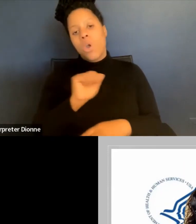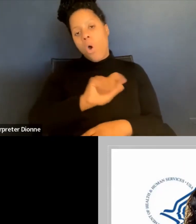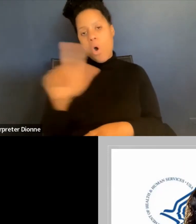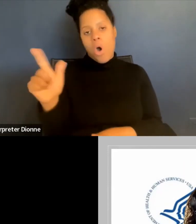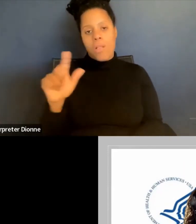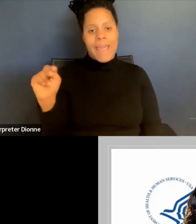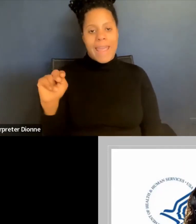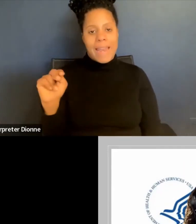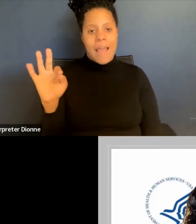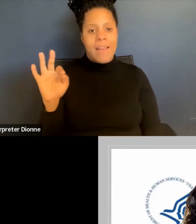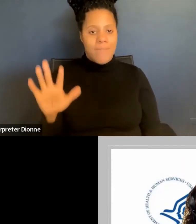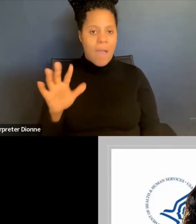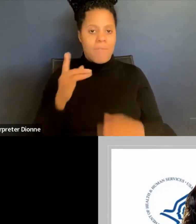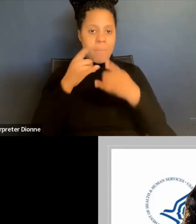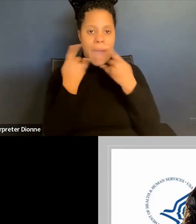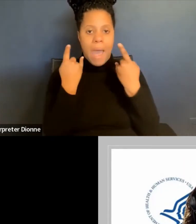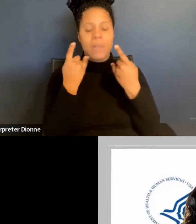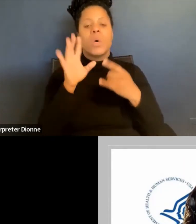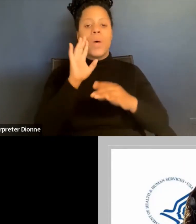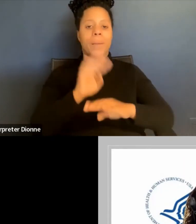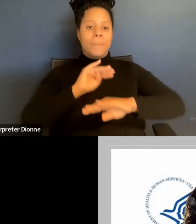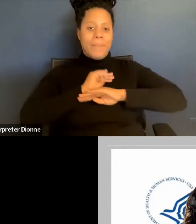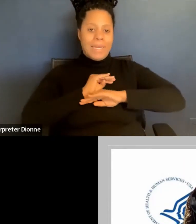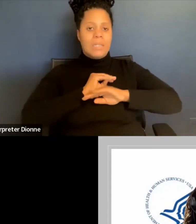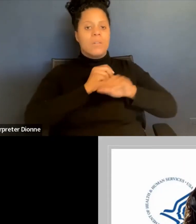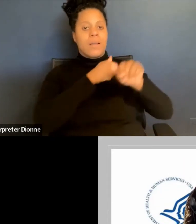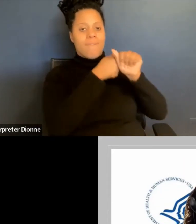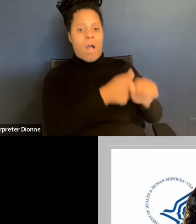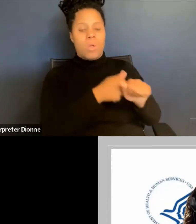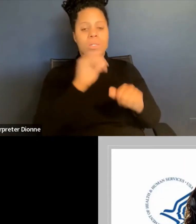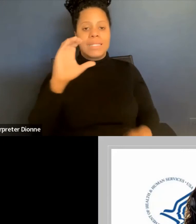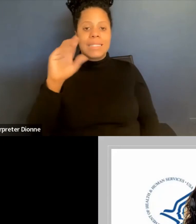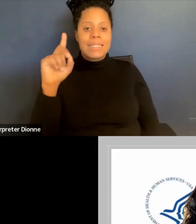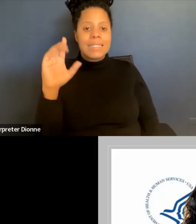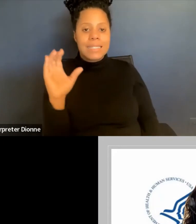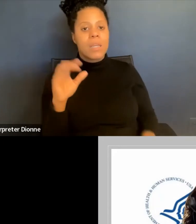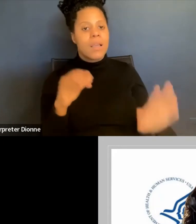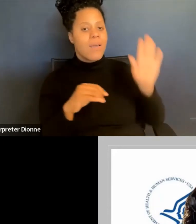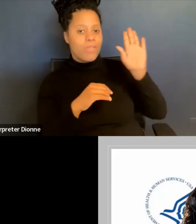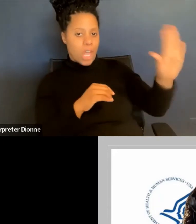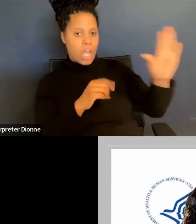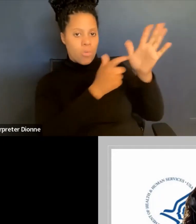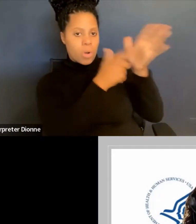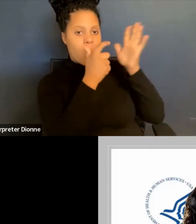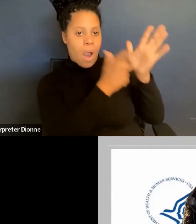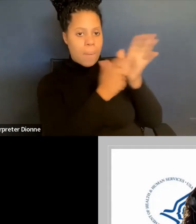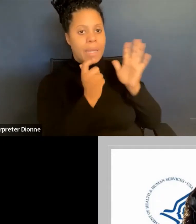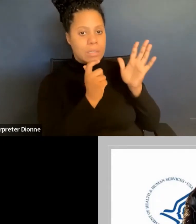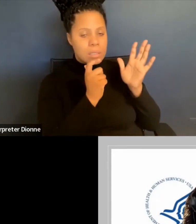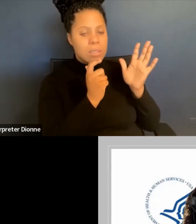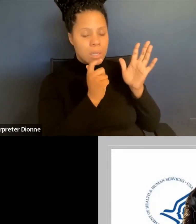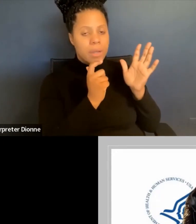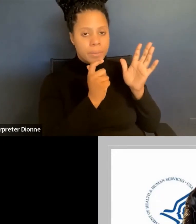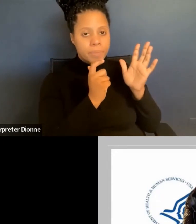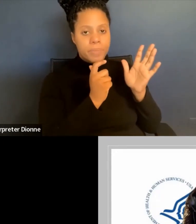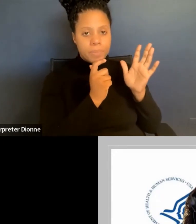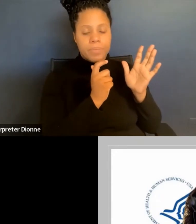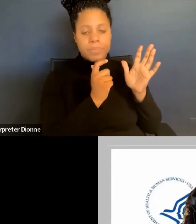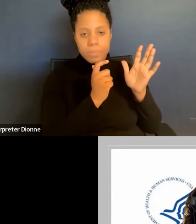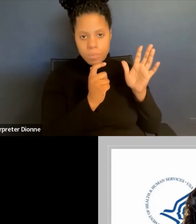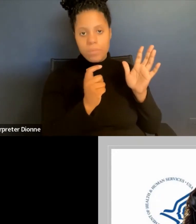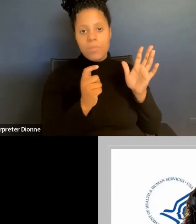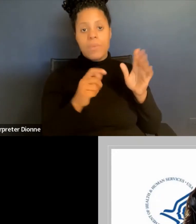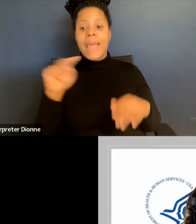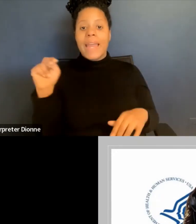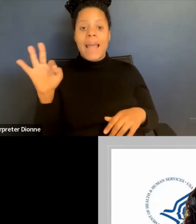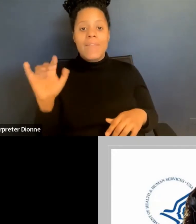that meet CDC's requirements here, and it is a mix of adult and